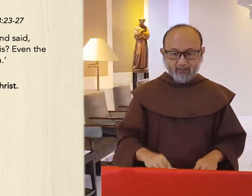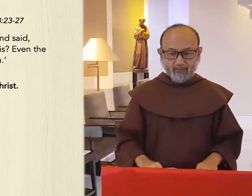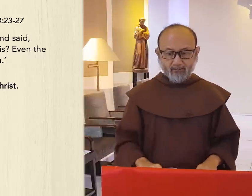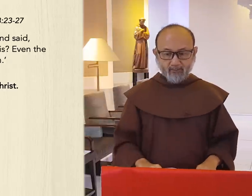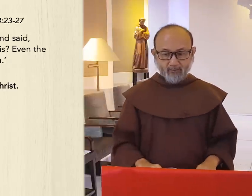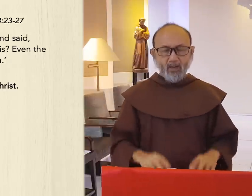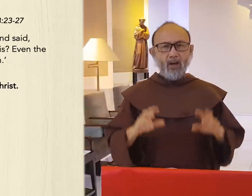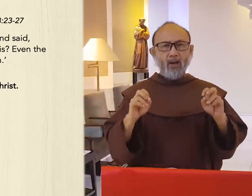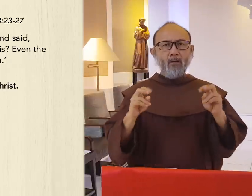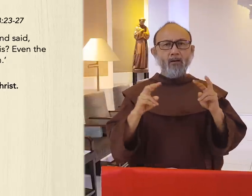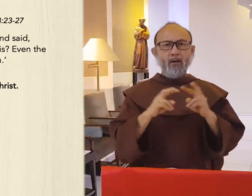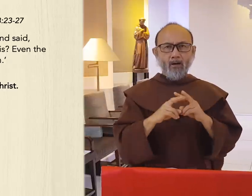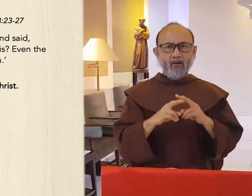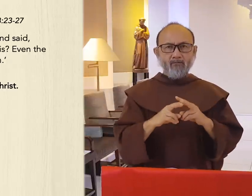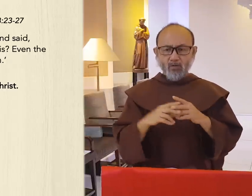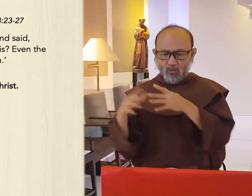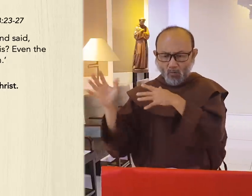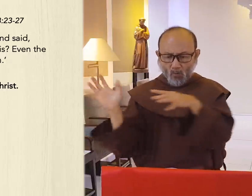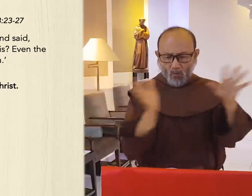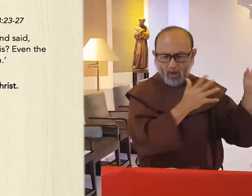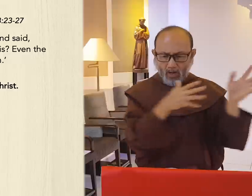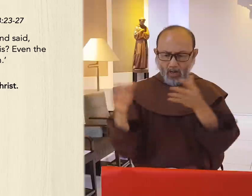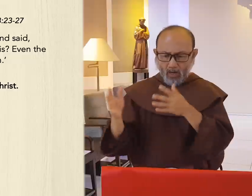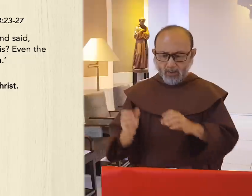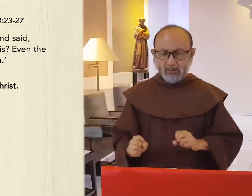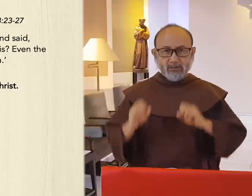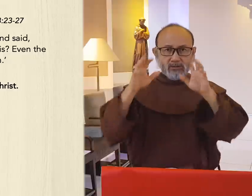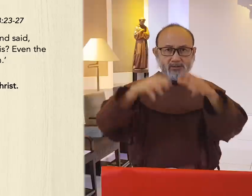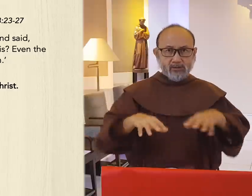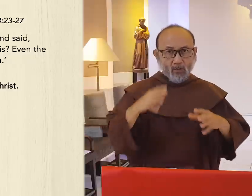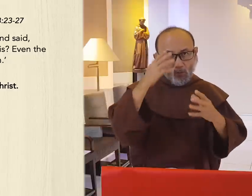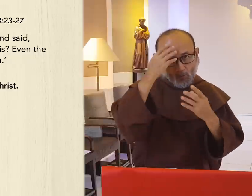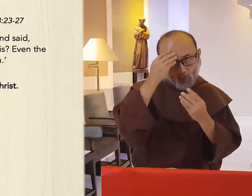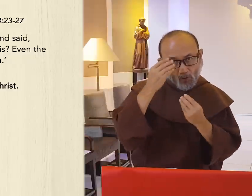Even the winds and the sea obey him."